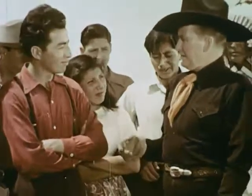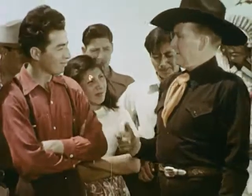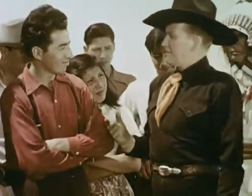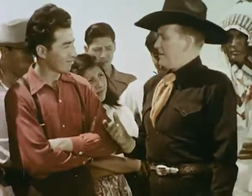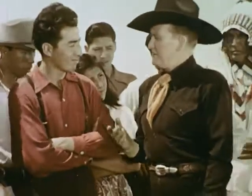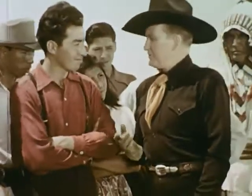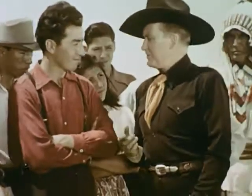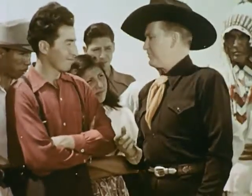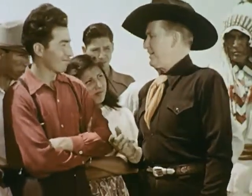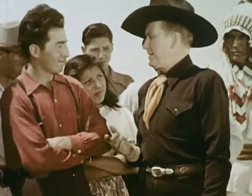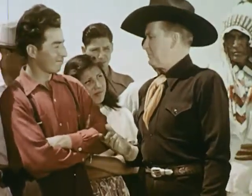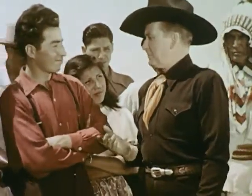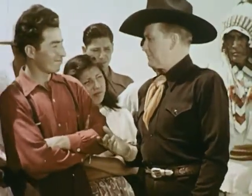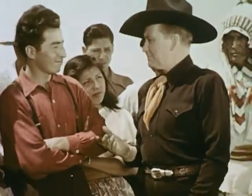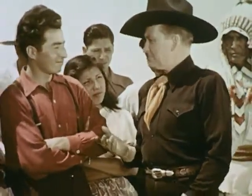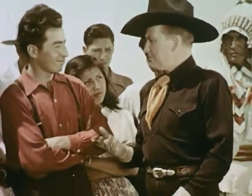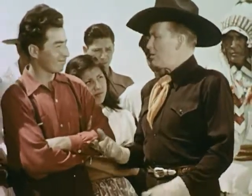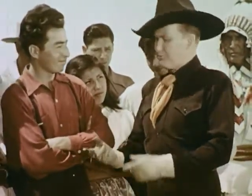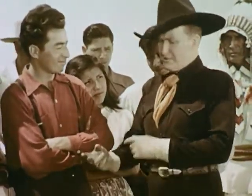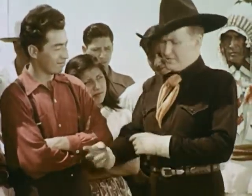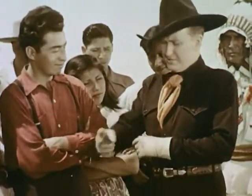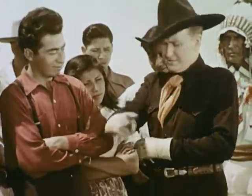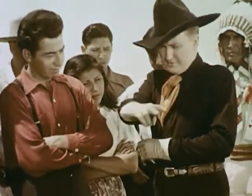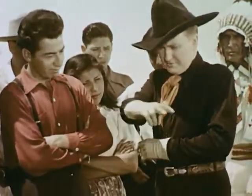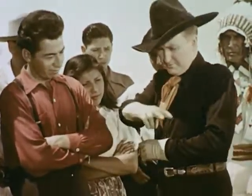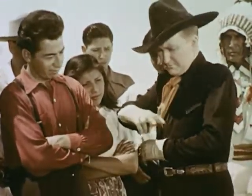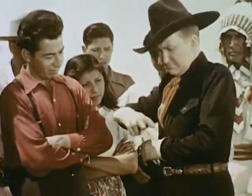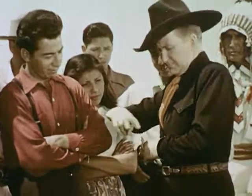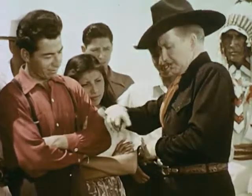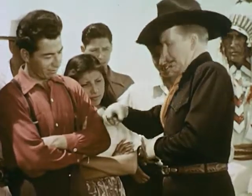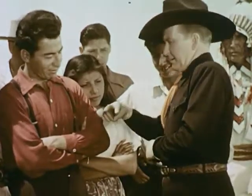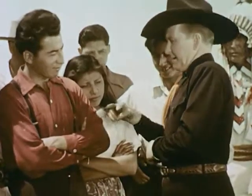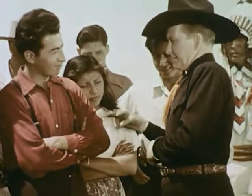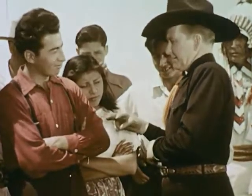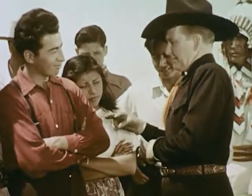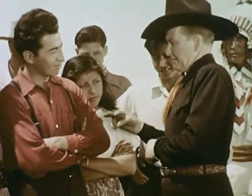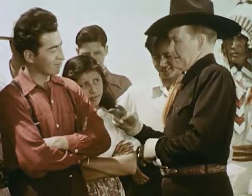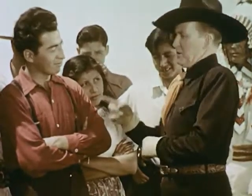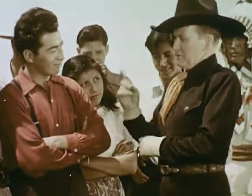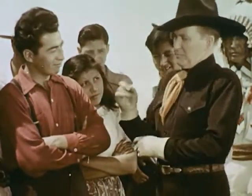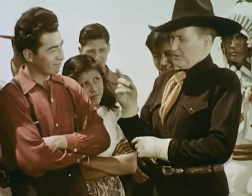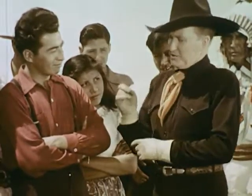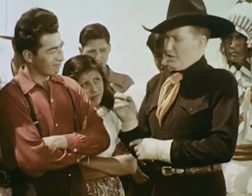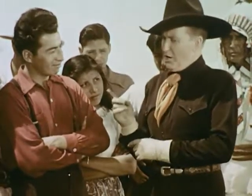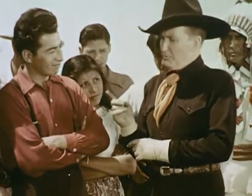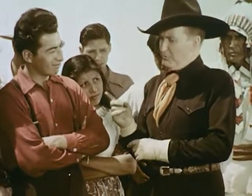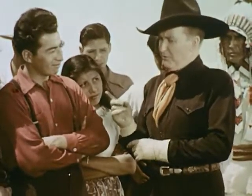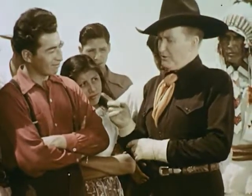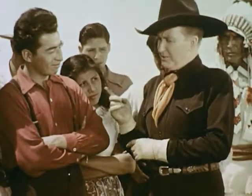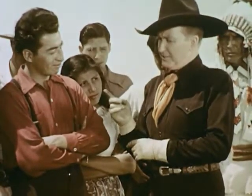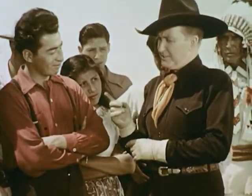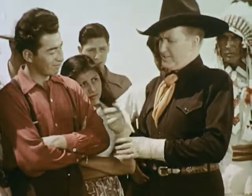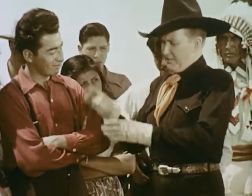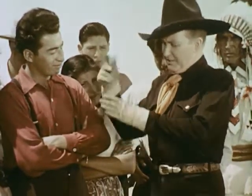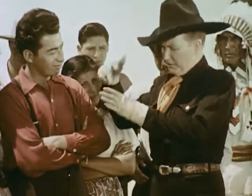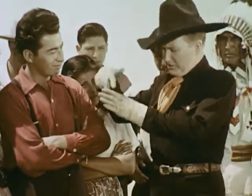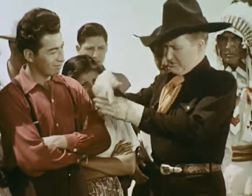Then take the sign for the different animals. The dog, for instance, made like that. Because long before the Indians ever had